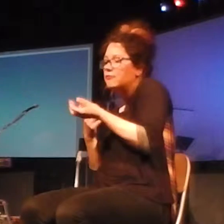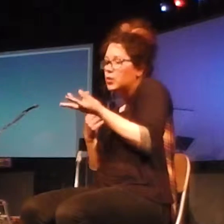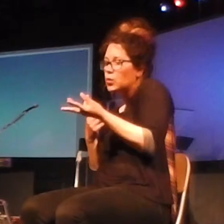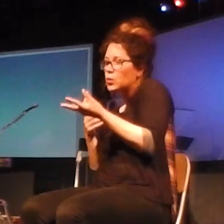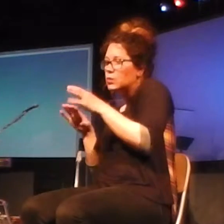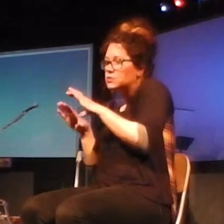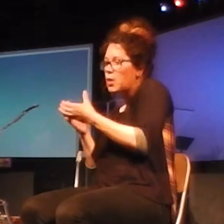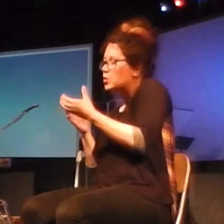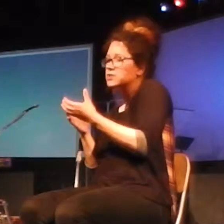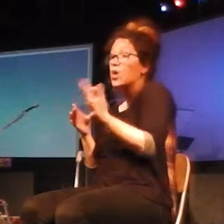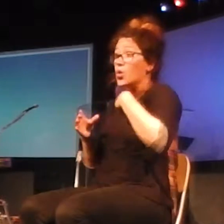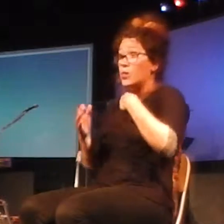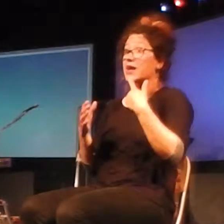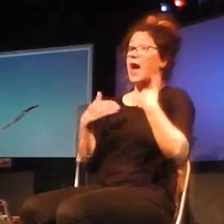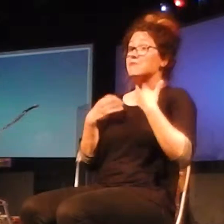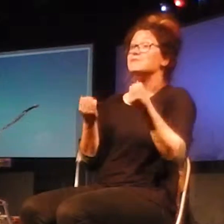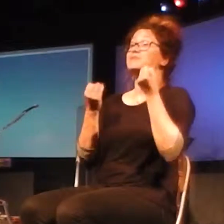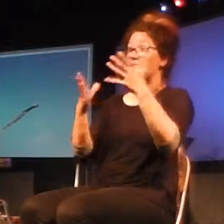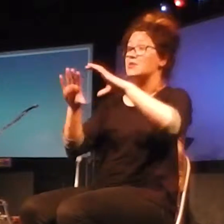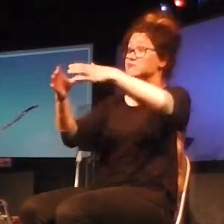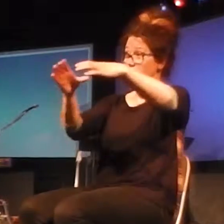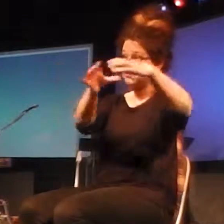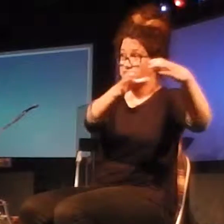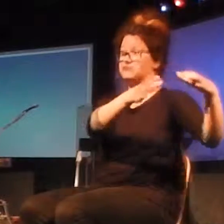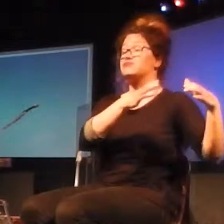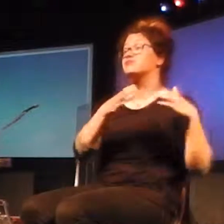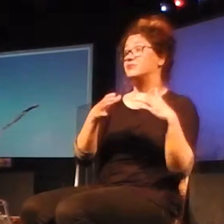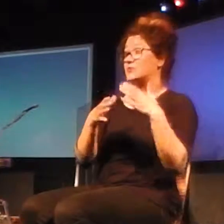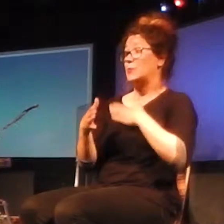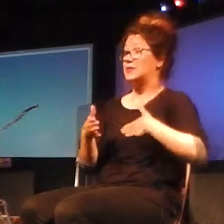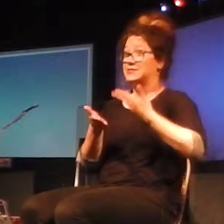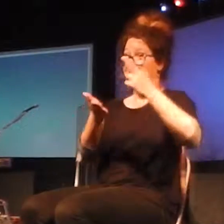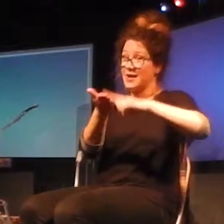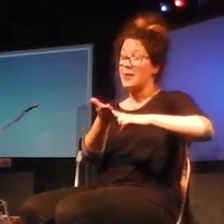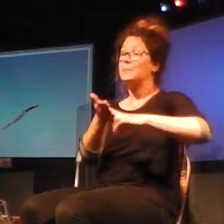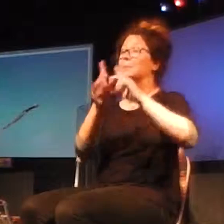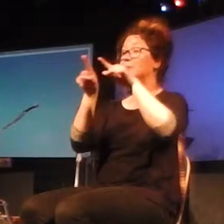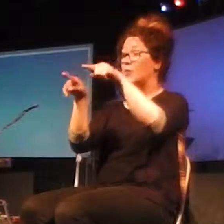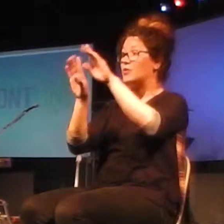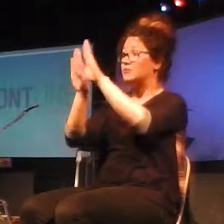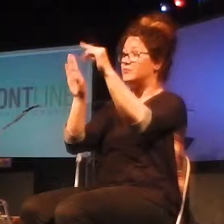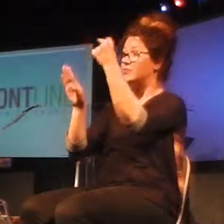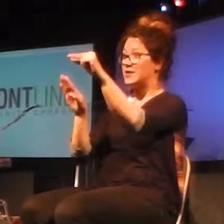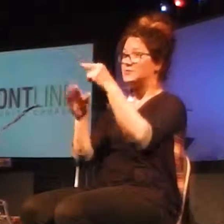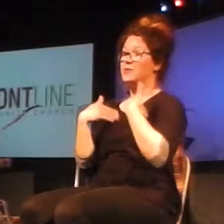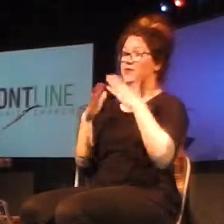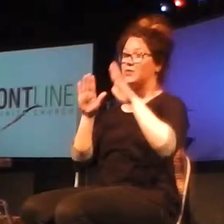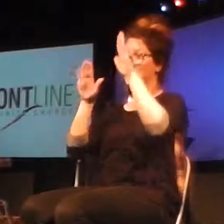so, go sign up at the green wall and have a great day. Take care, God bless.